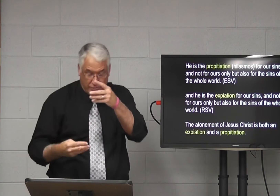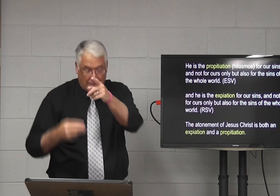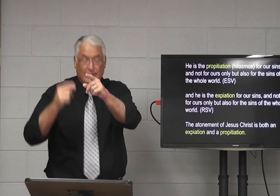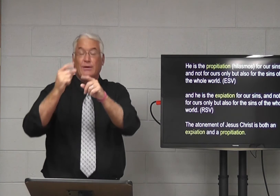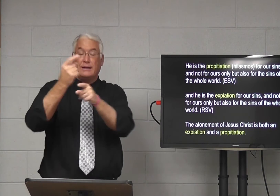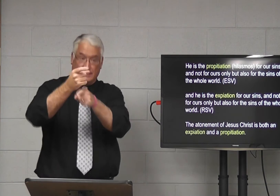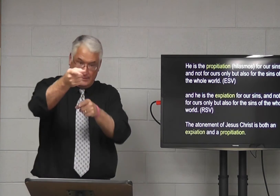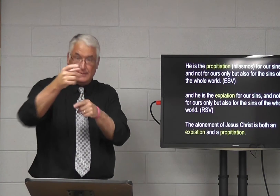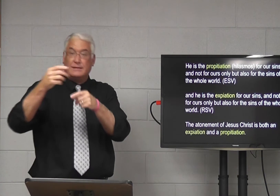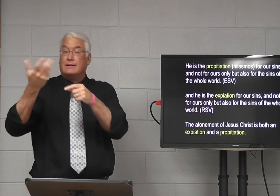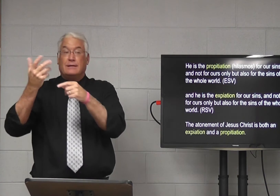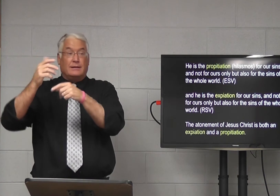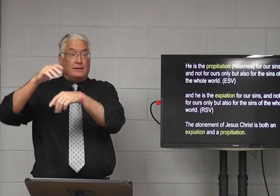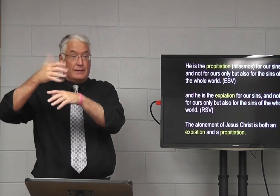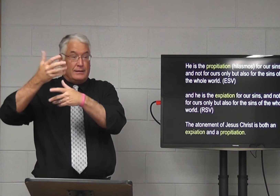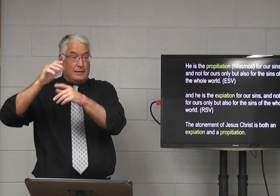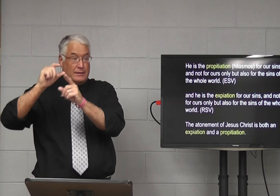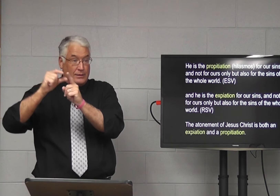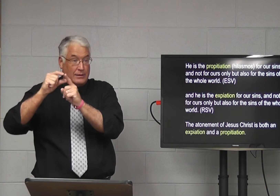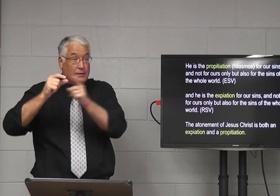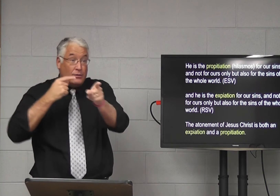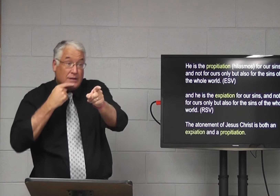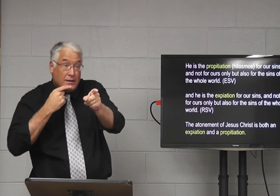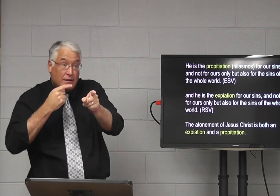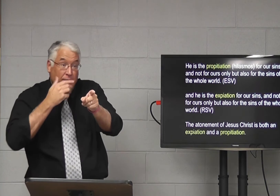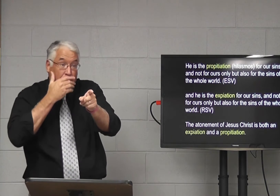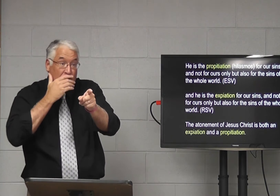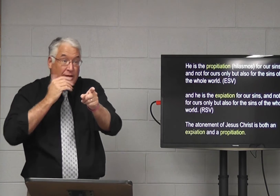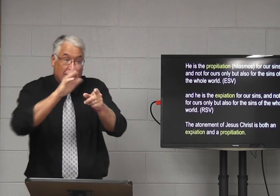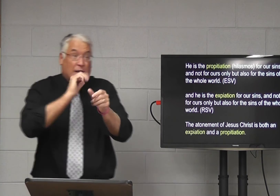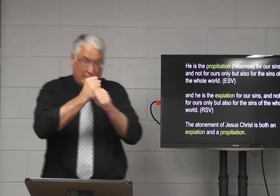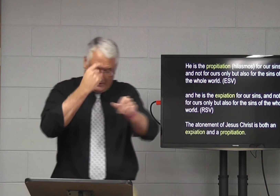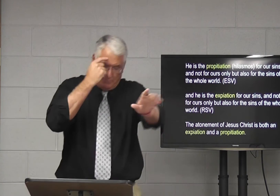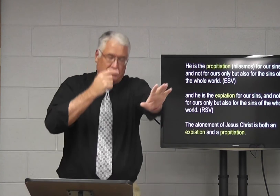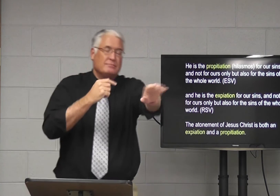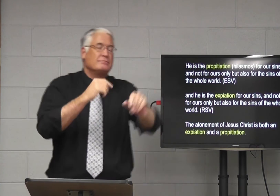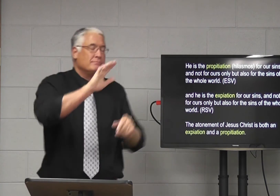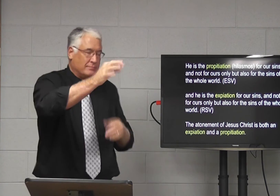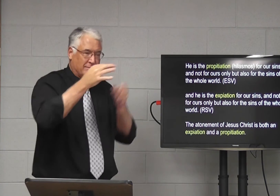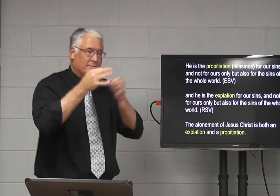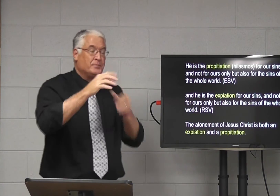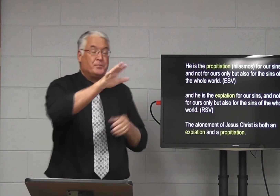You know, there's just different words or different words that they choose to use. You know, it makes sense.